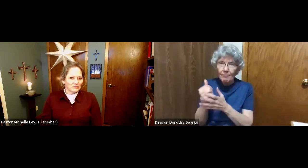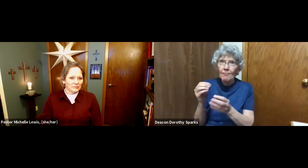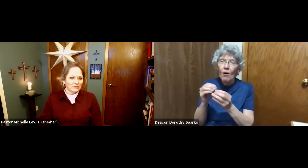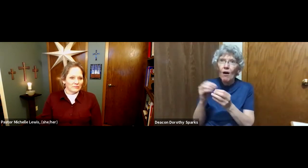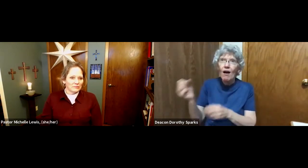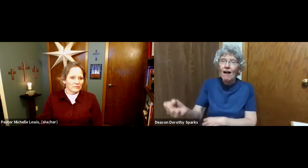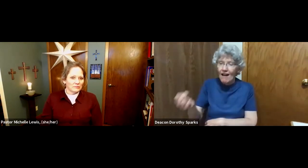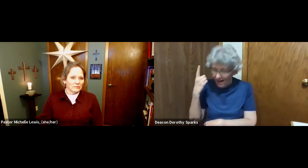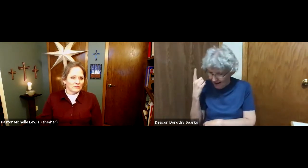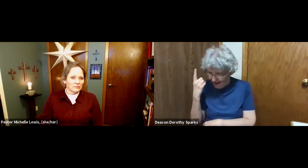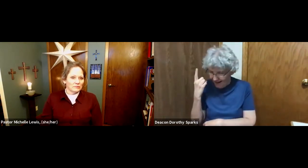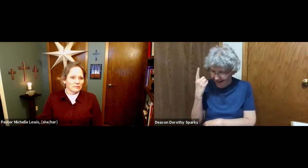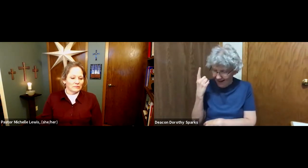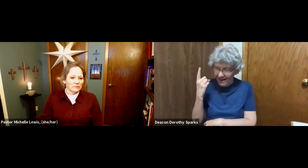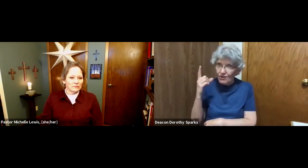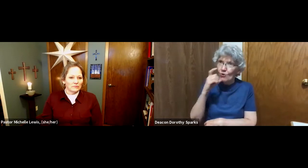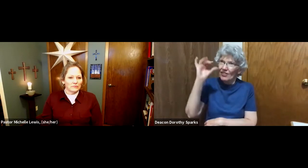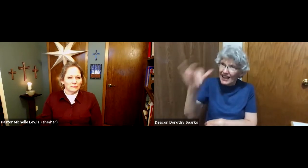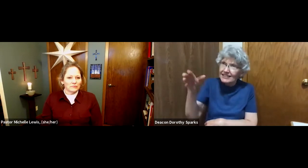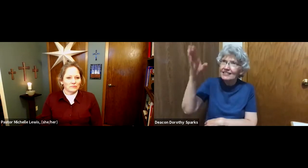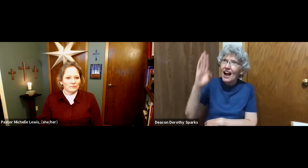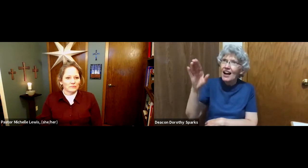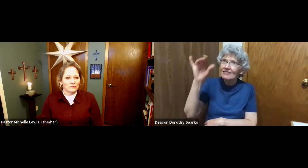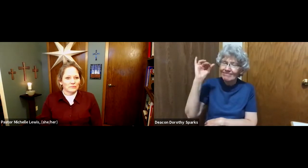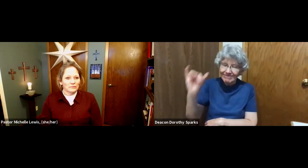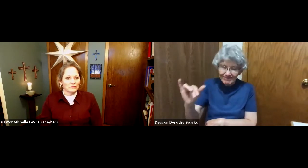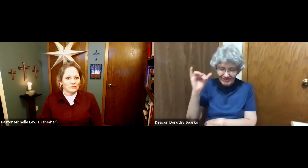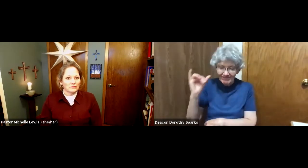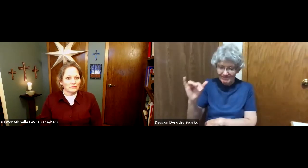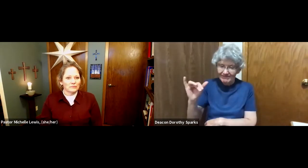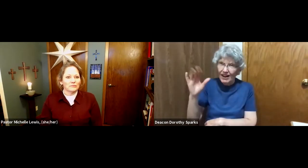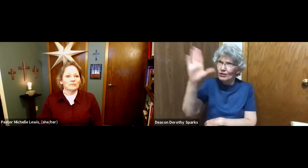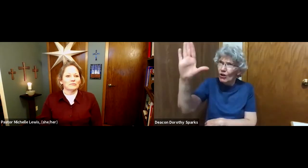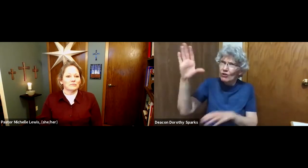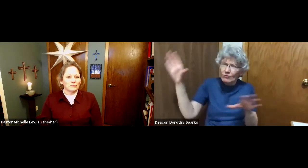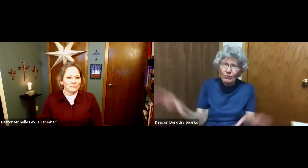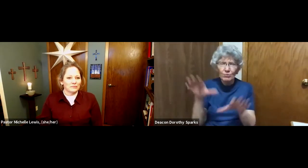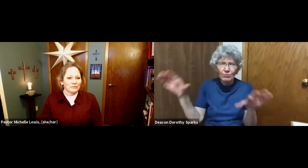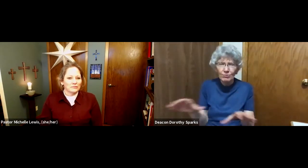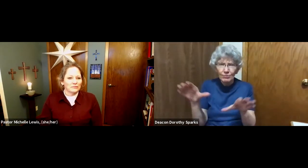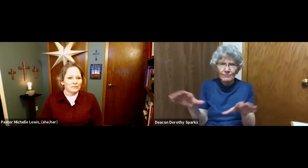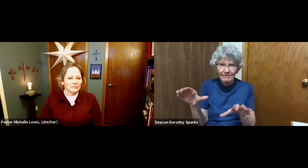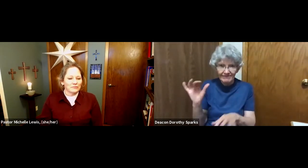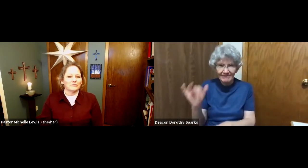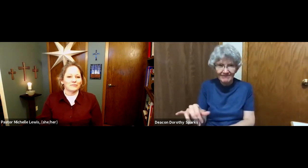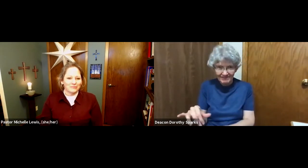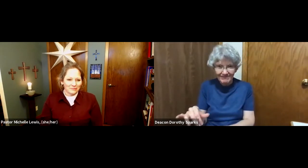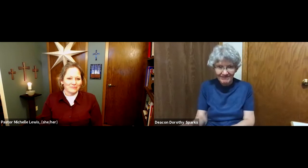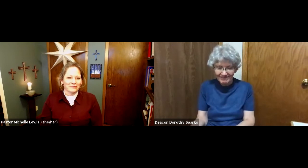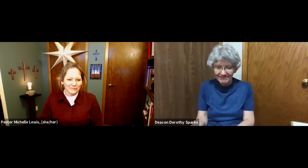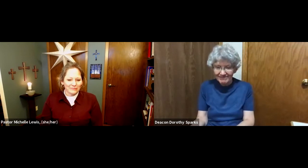In our faith, epiphany is understanding more about who God is and what God does.